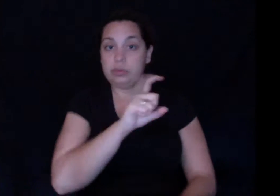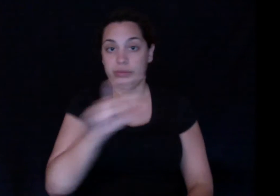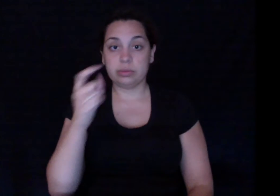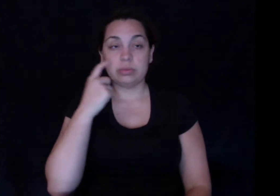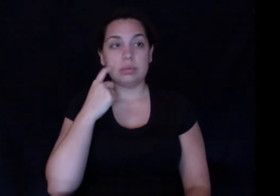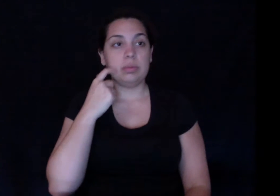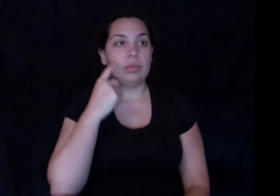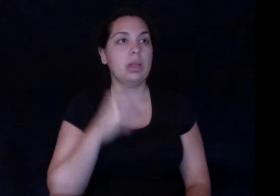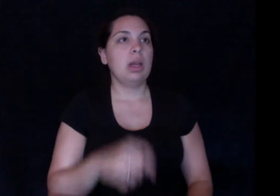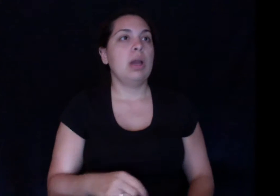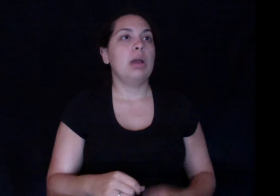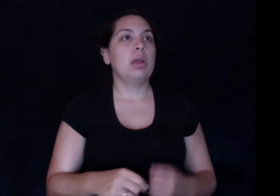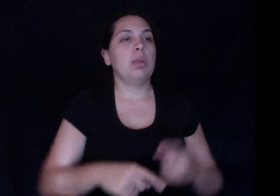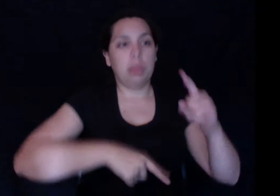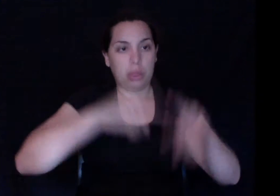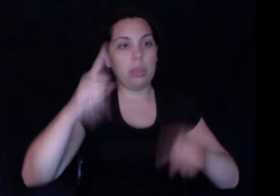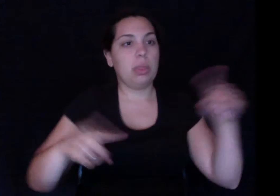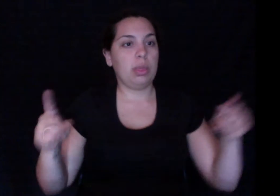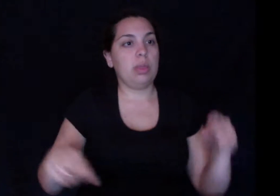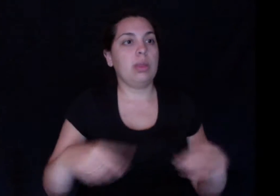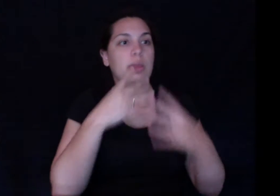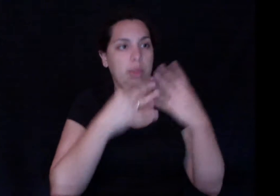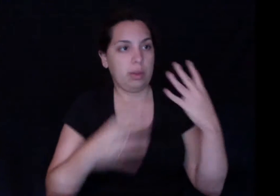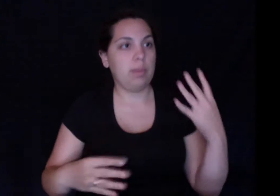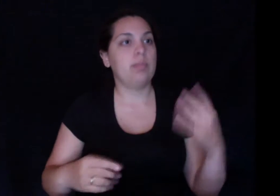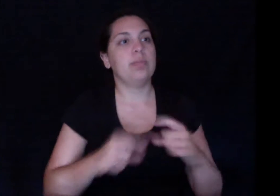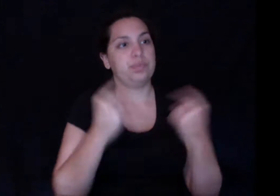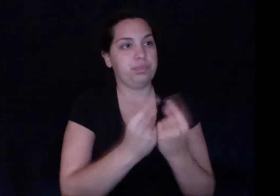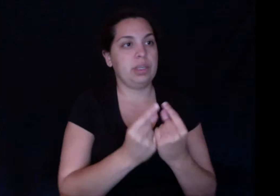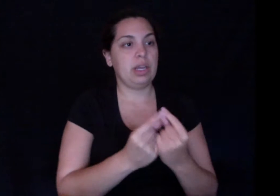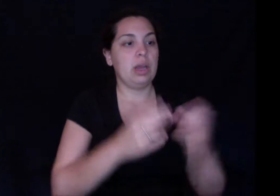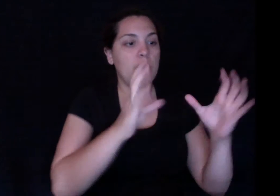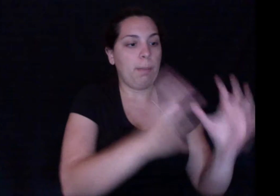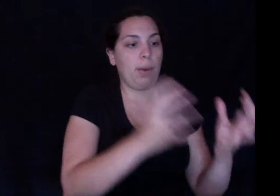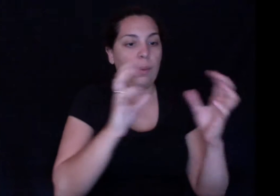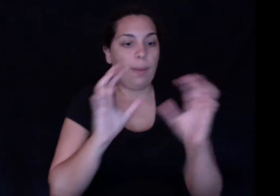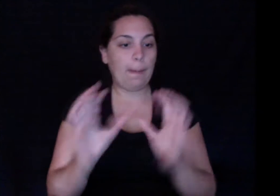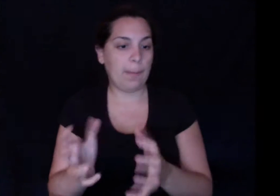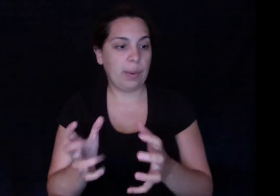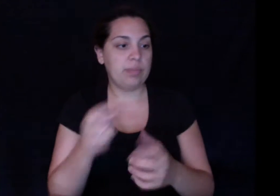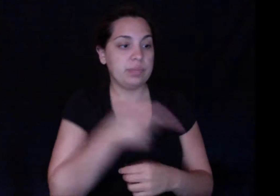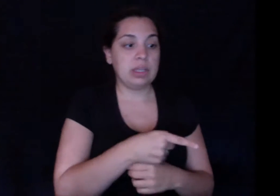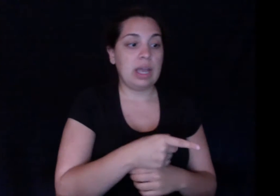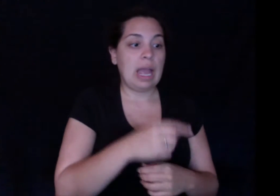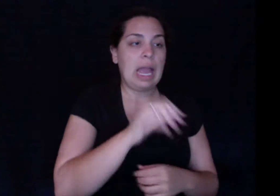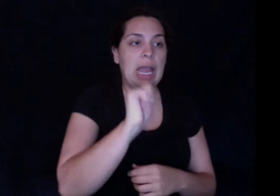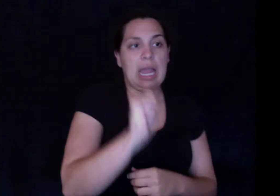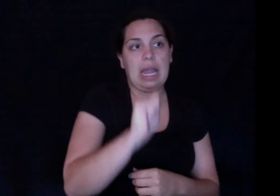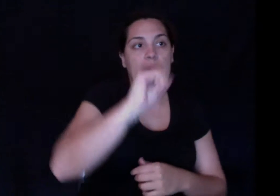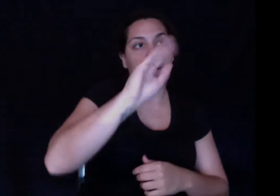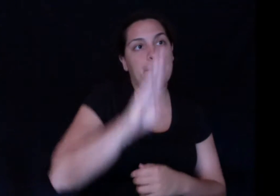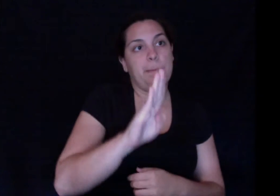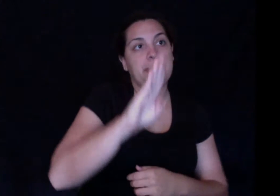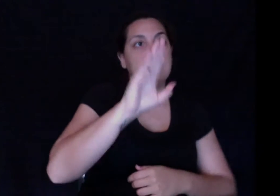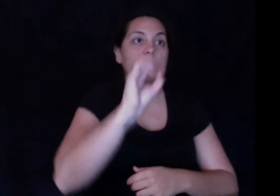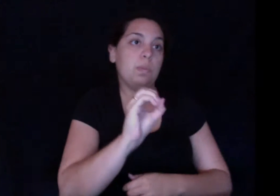donor, but rather part of an instrumental program to eradicate rhesus disease in Australia. To provide us with a little background on what rhesus disease